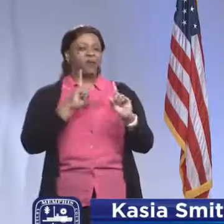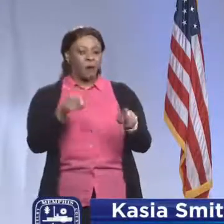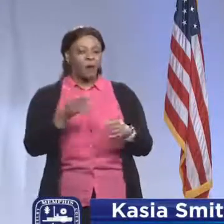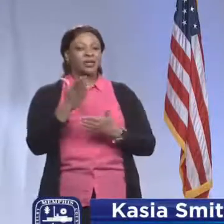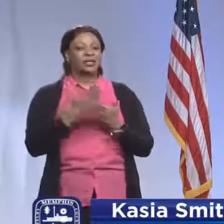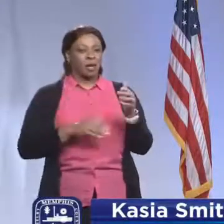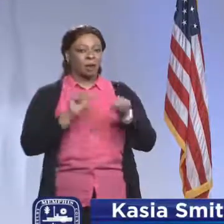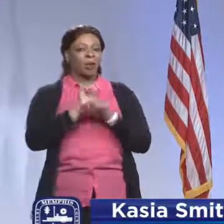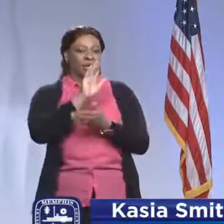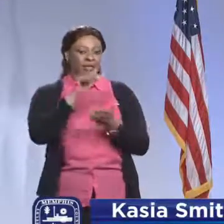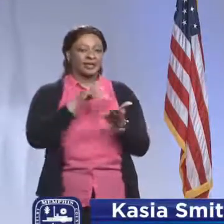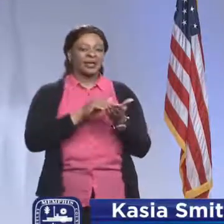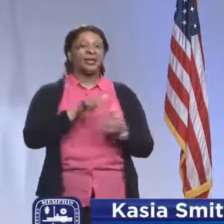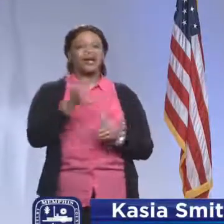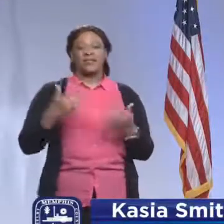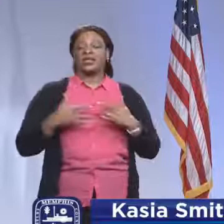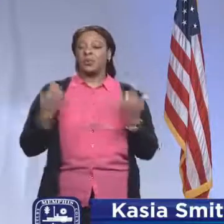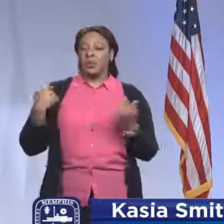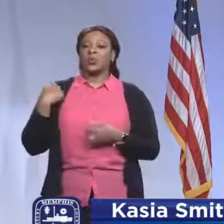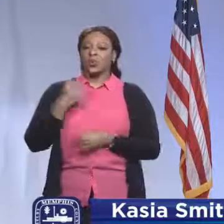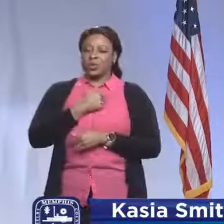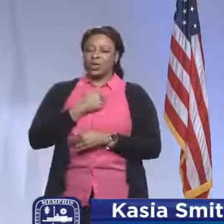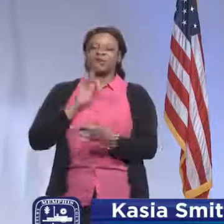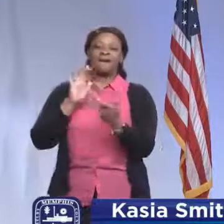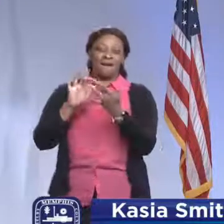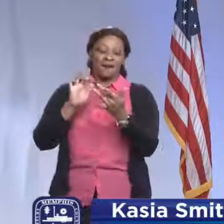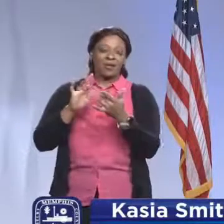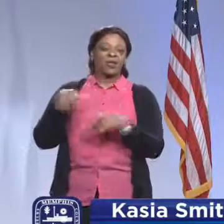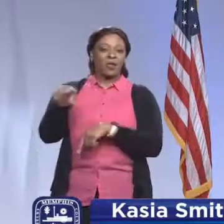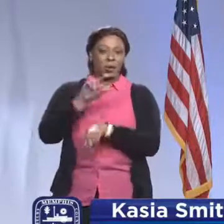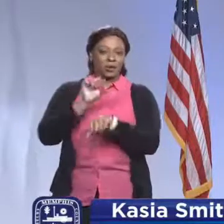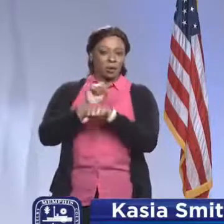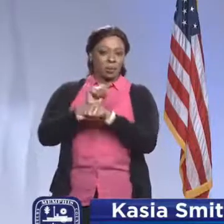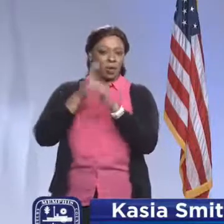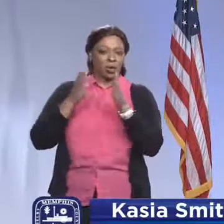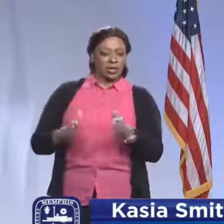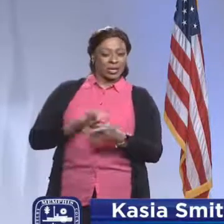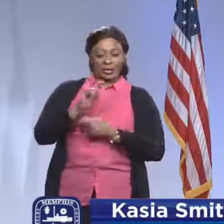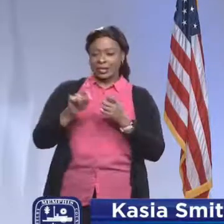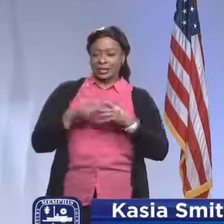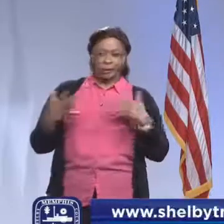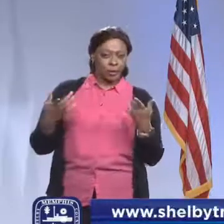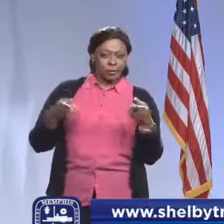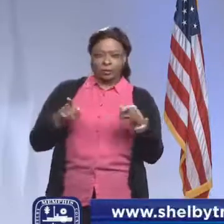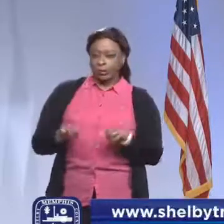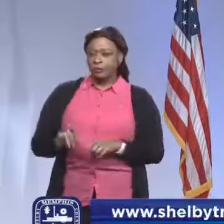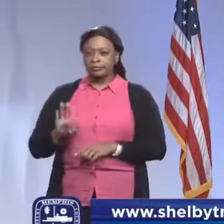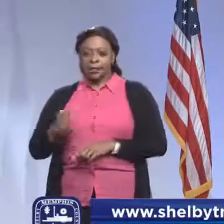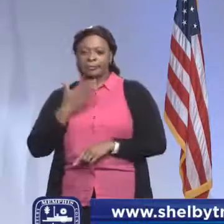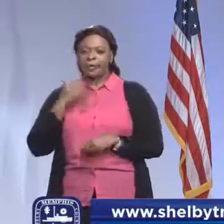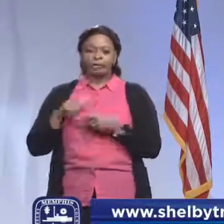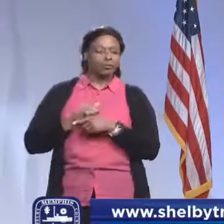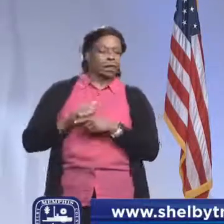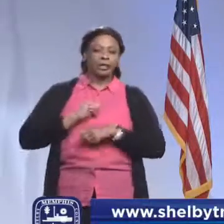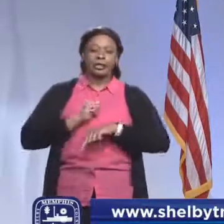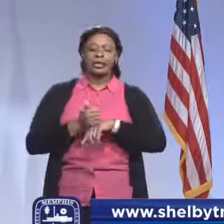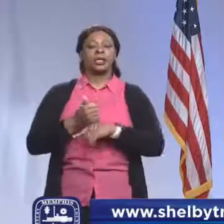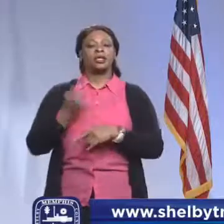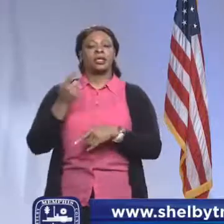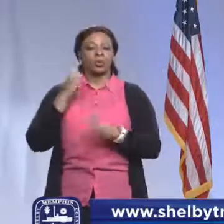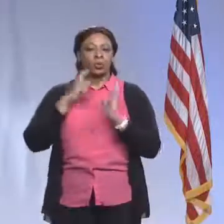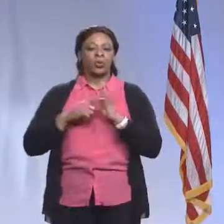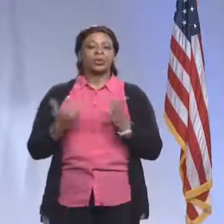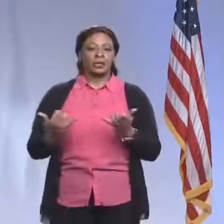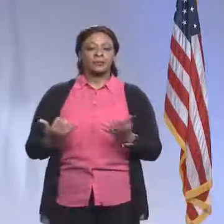sites, and in other instances, we have contacted the employer to see exactly what's going on, what are their best practices that they are observing at this